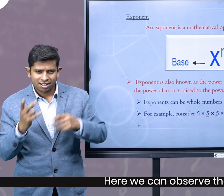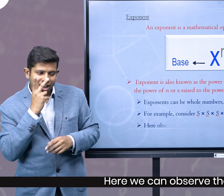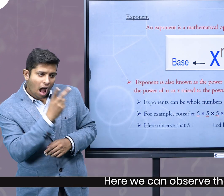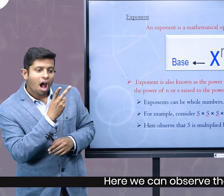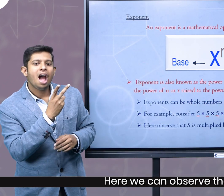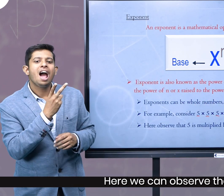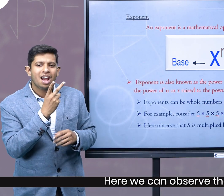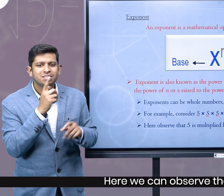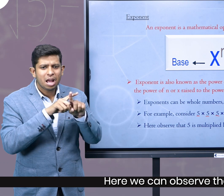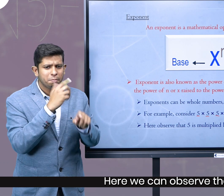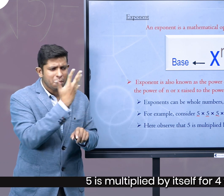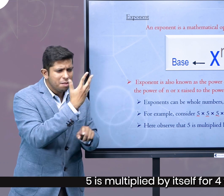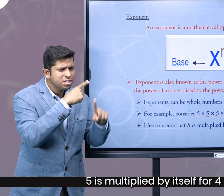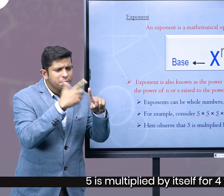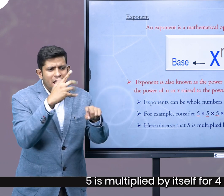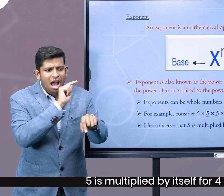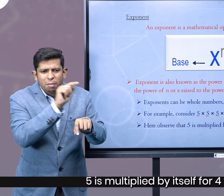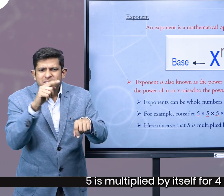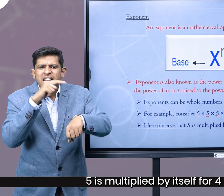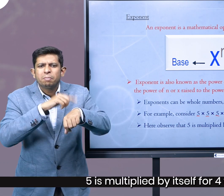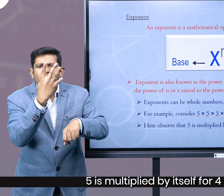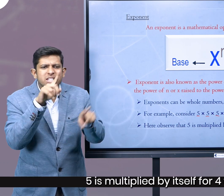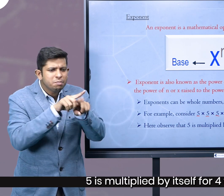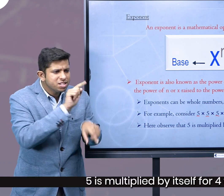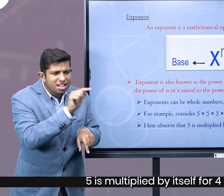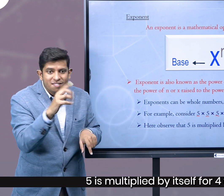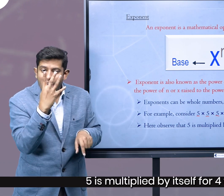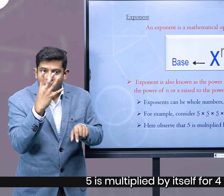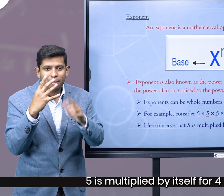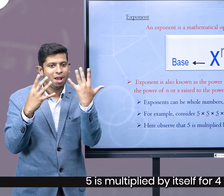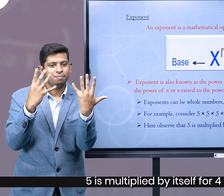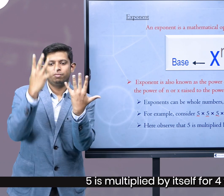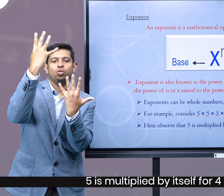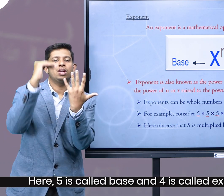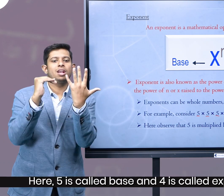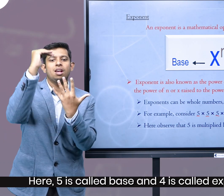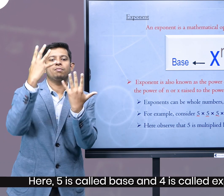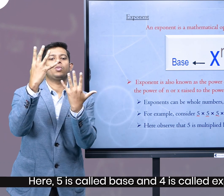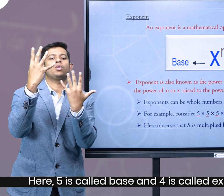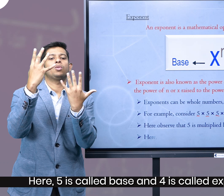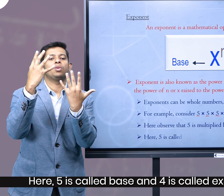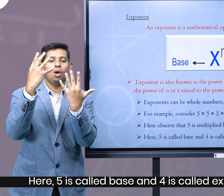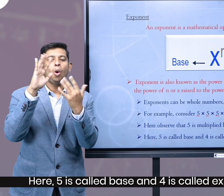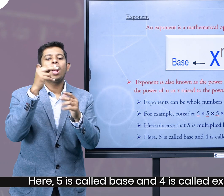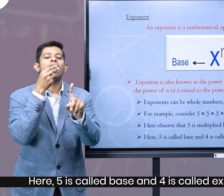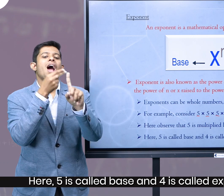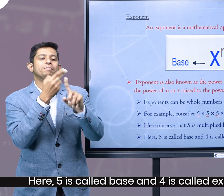Here, we can observe that 5 is multiplied by itself for 4 times. Here 5 is called base and 4 is